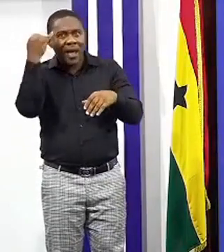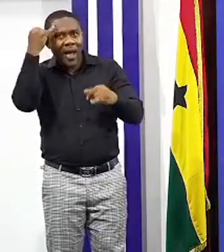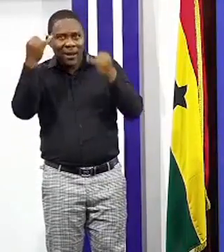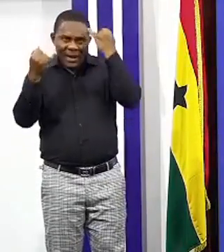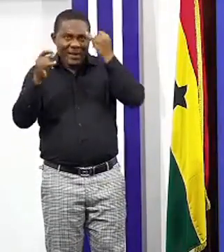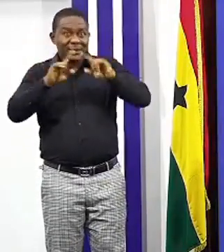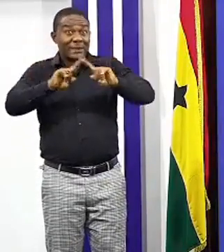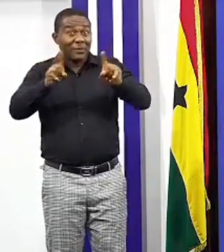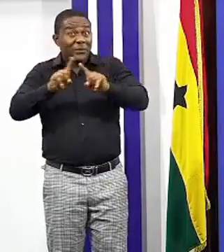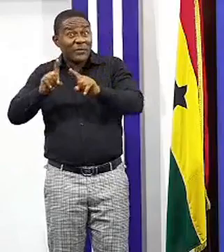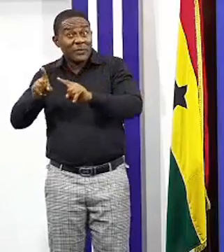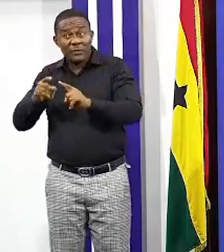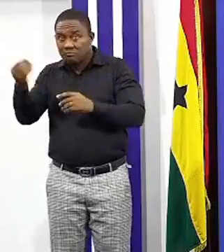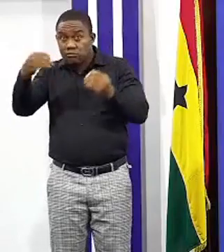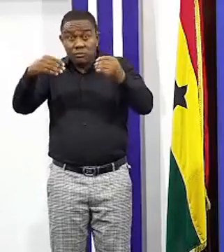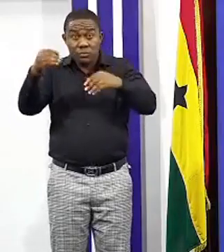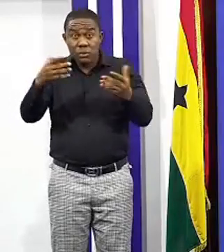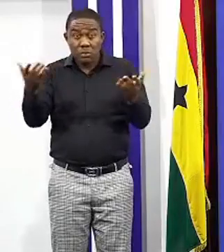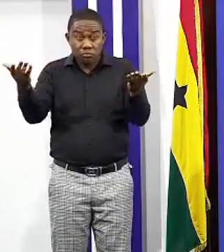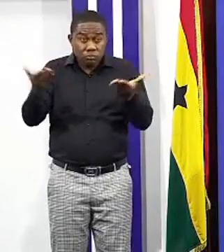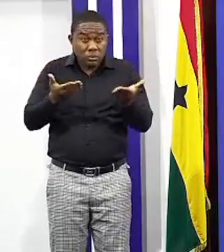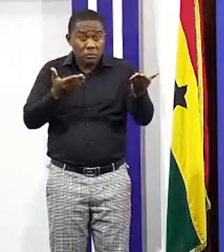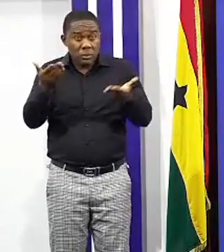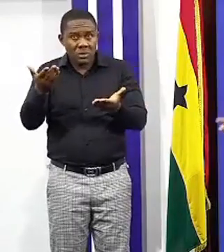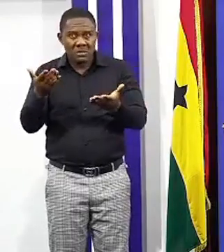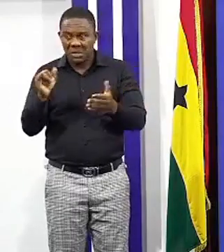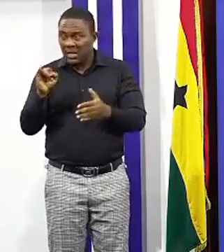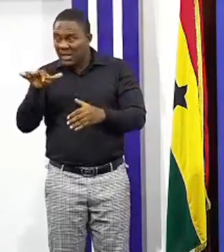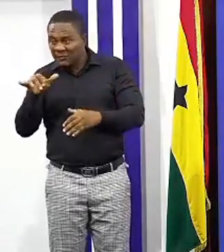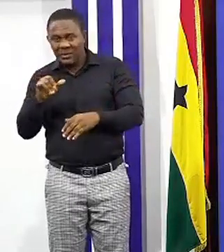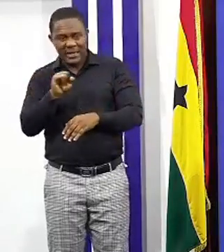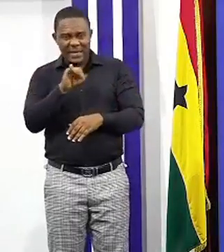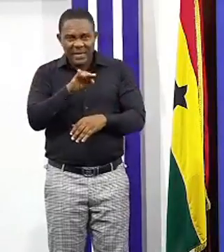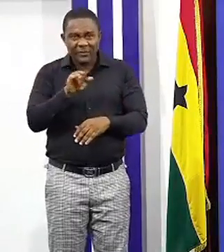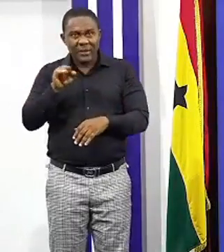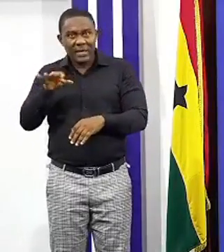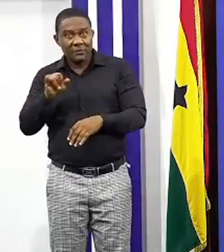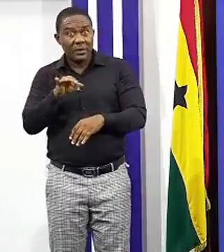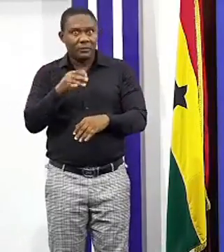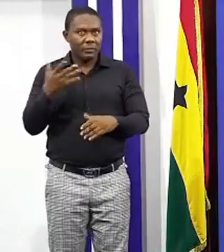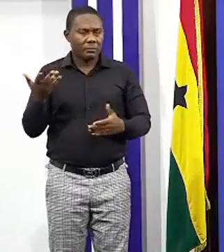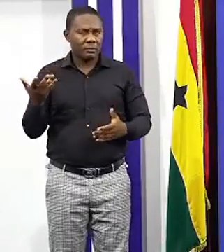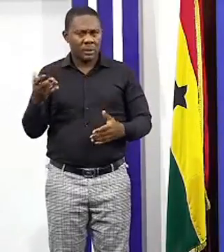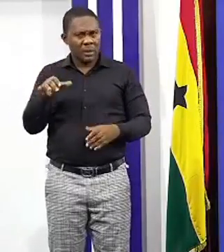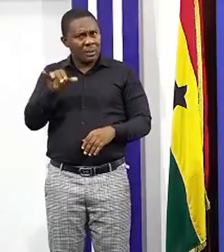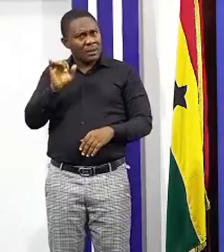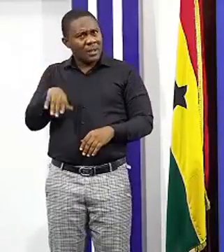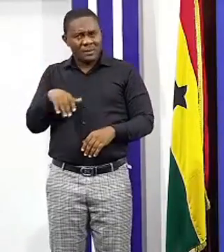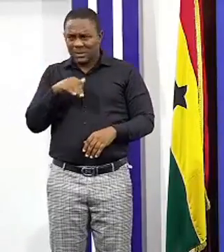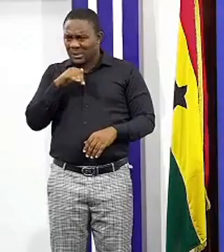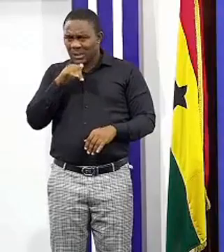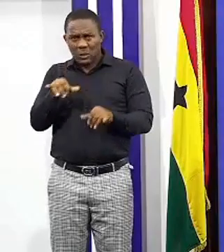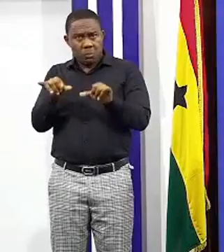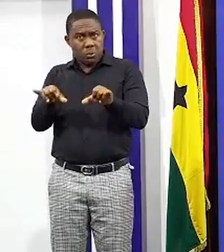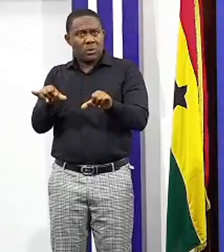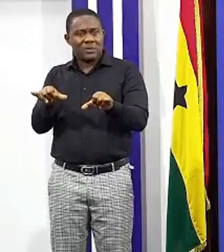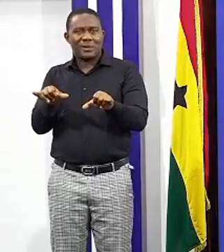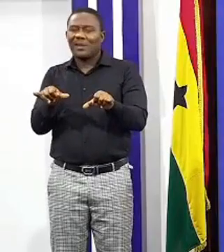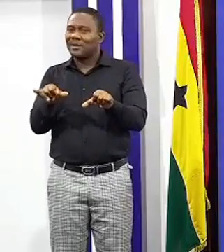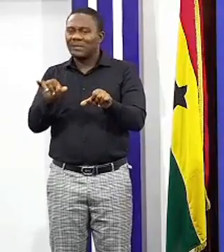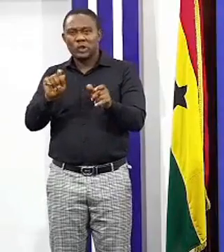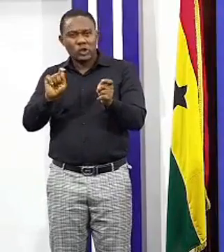coming out. Worst case scenario, if you do this, if you do that. But the modeling is not even static. It's